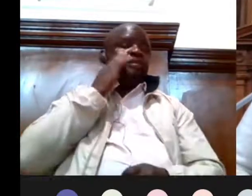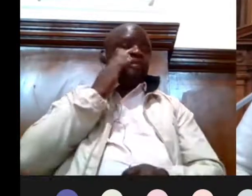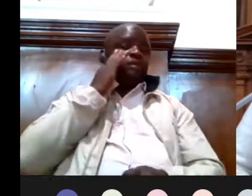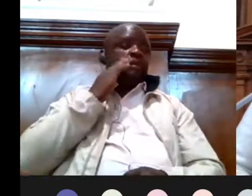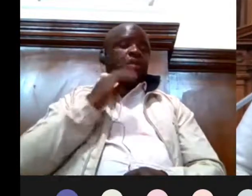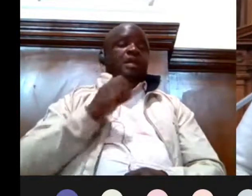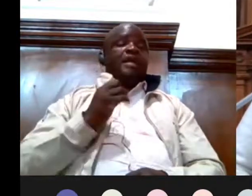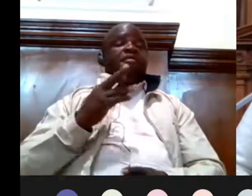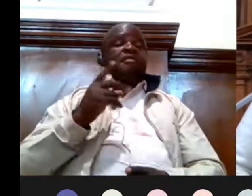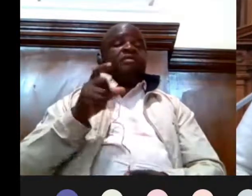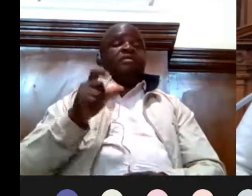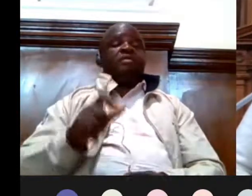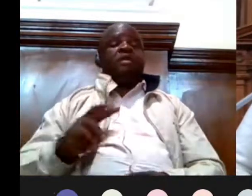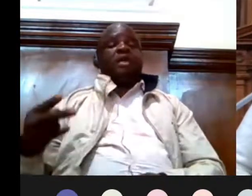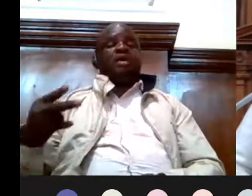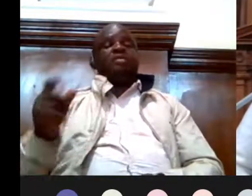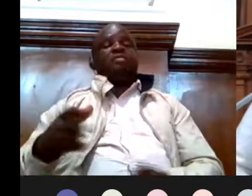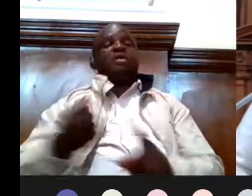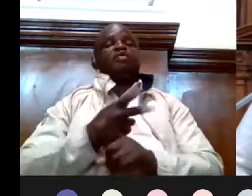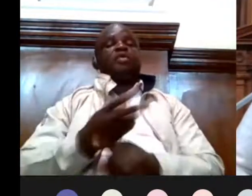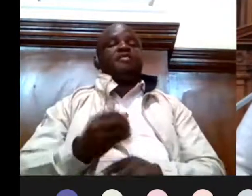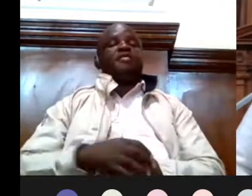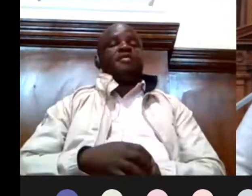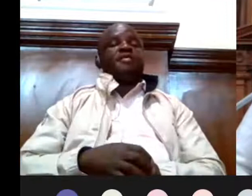is abused where she stay,